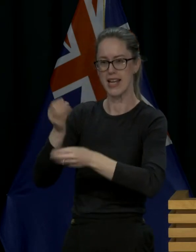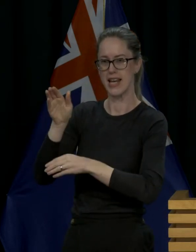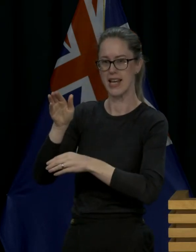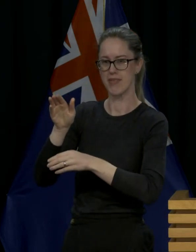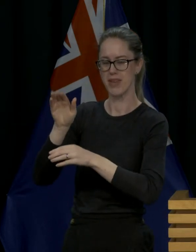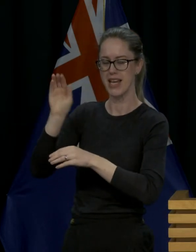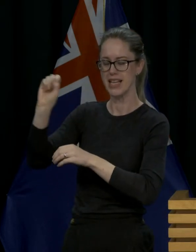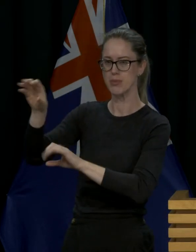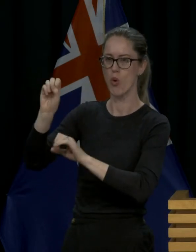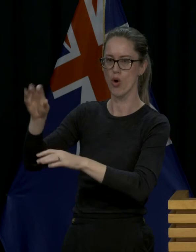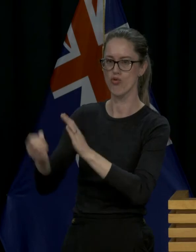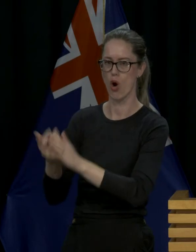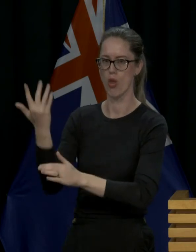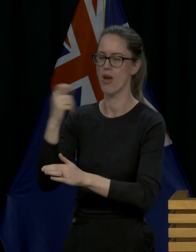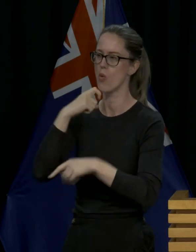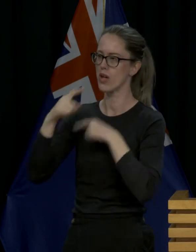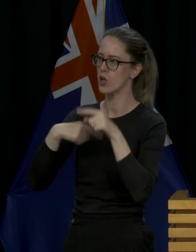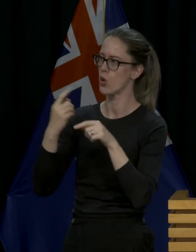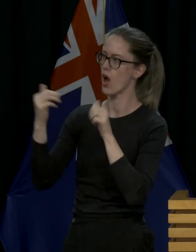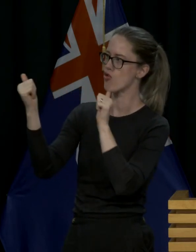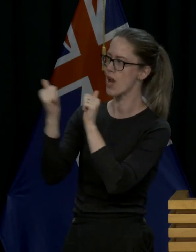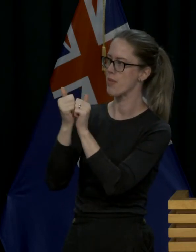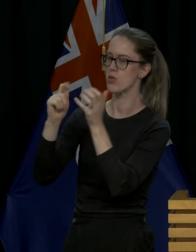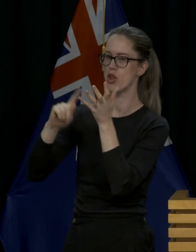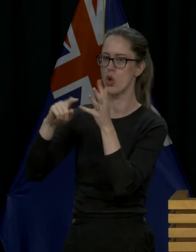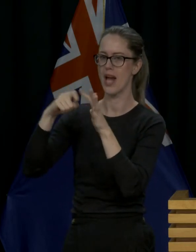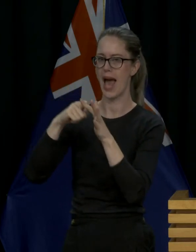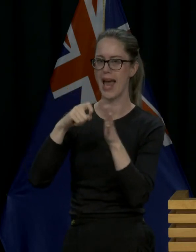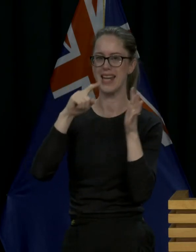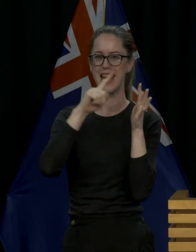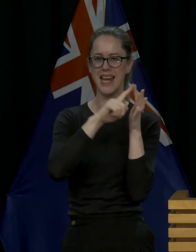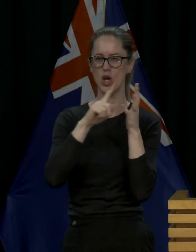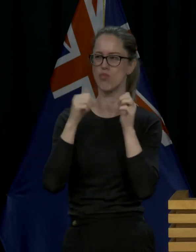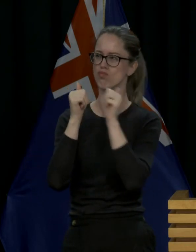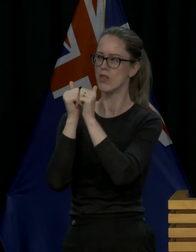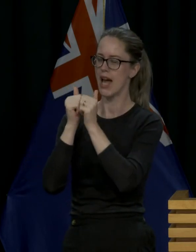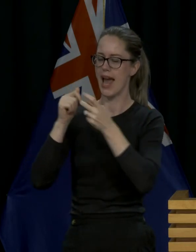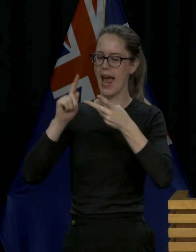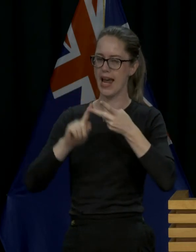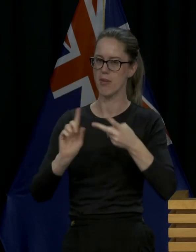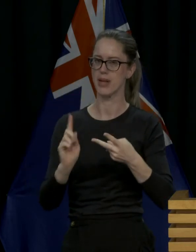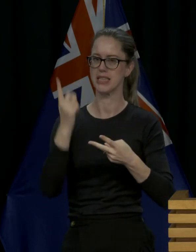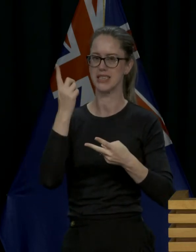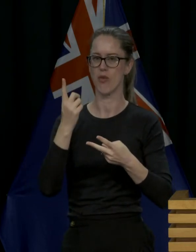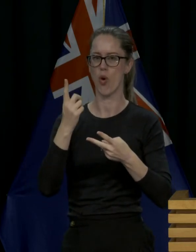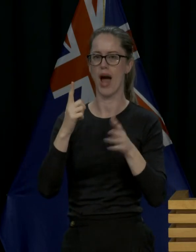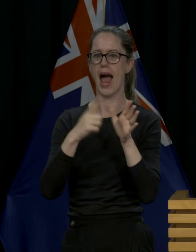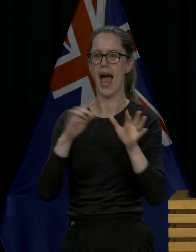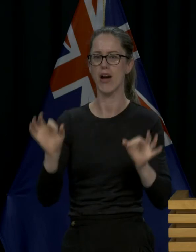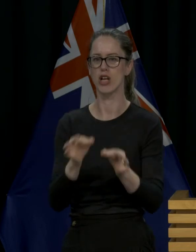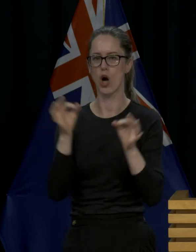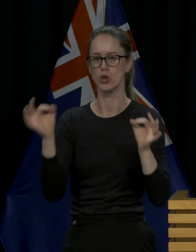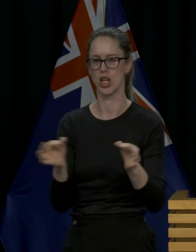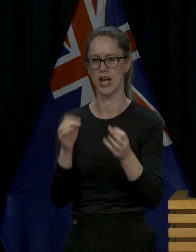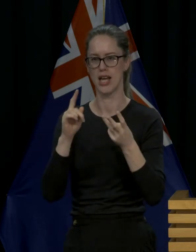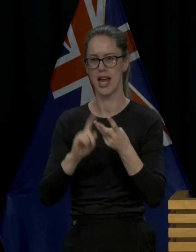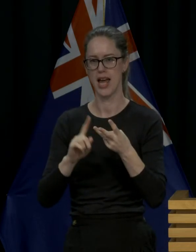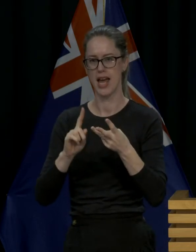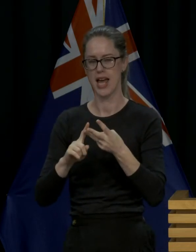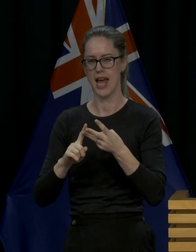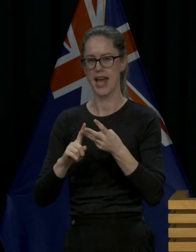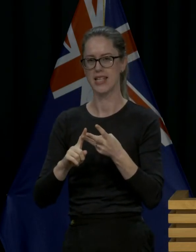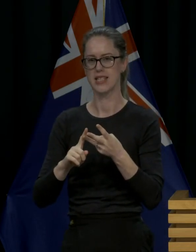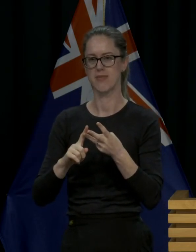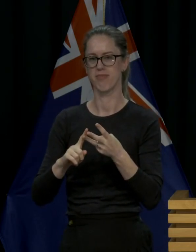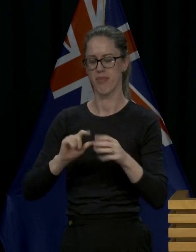including with the UK and EU, as well as retaining agriculture and the rollout of our plans for primary production